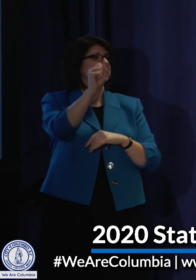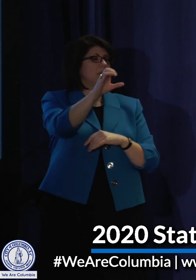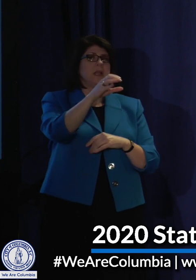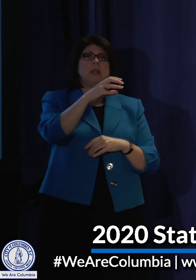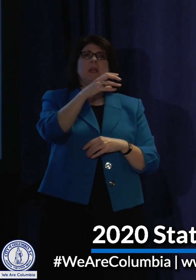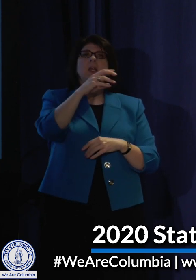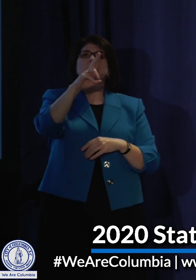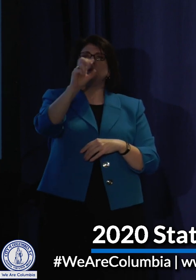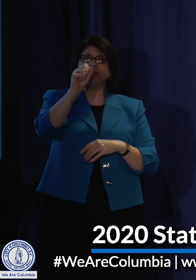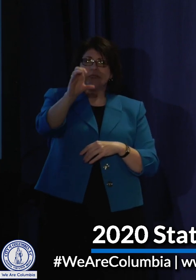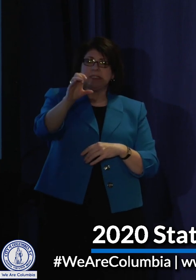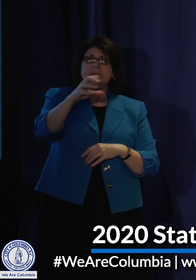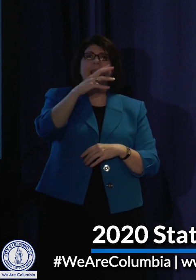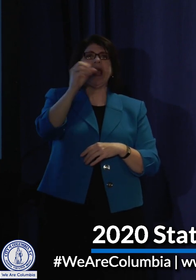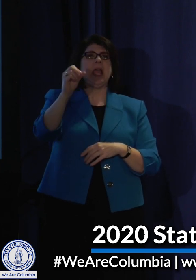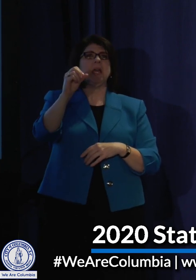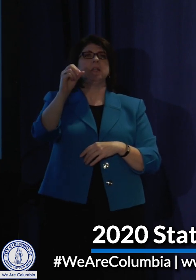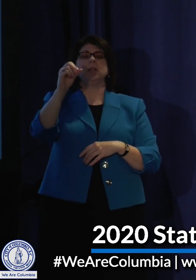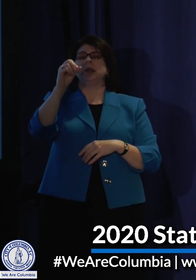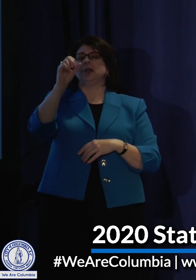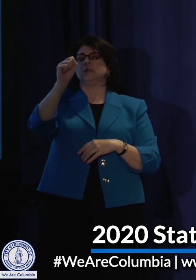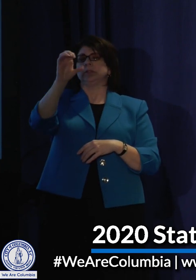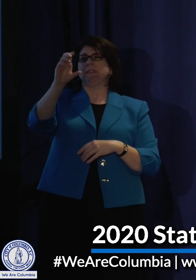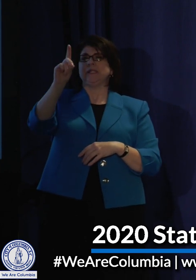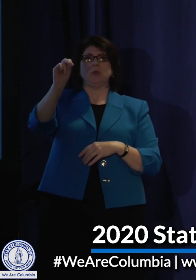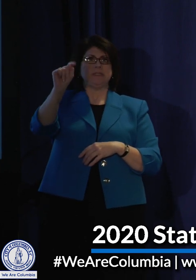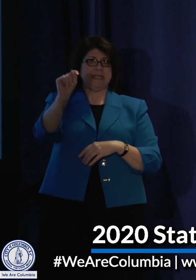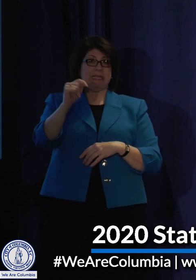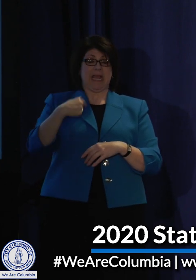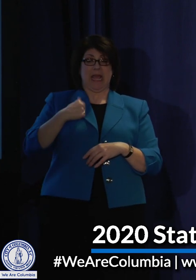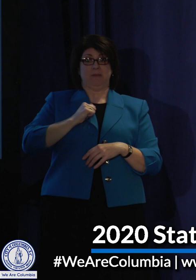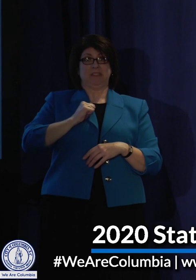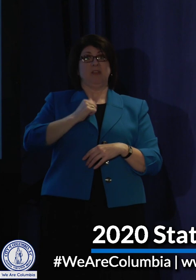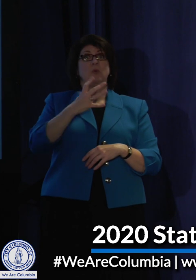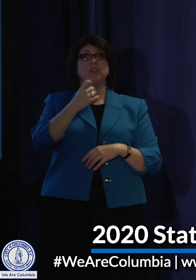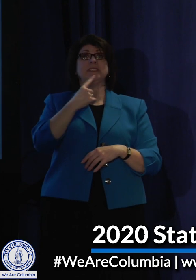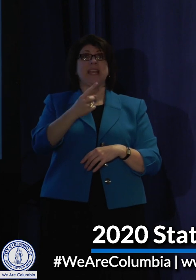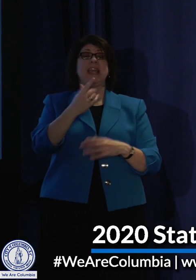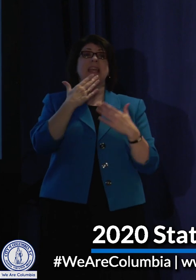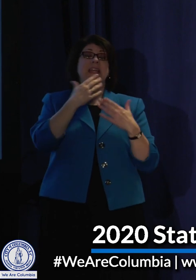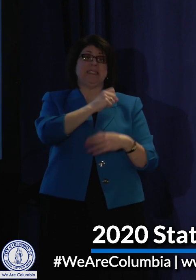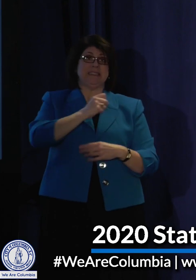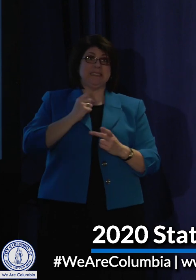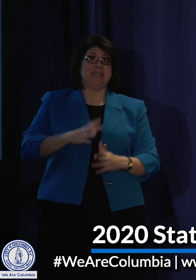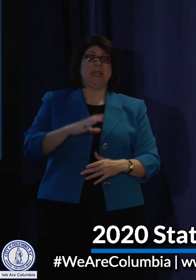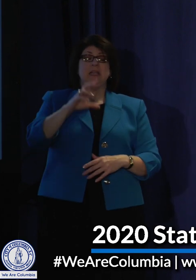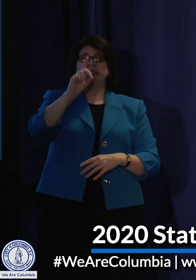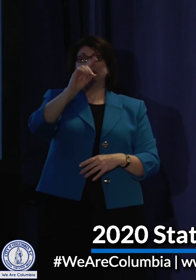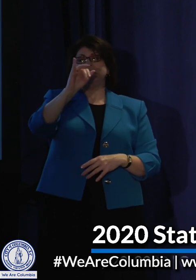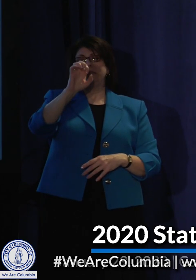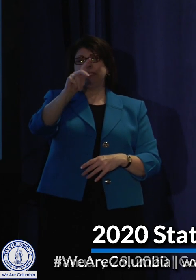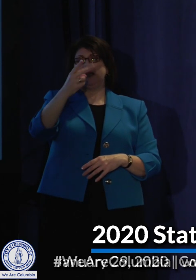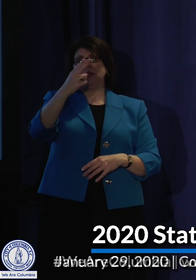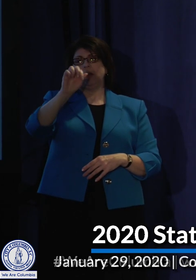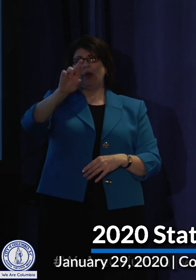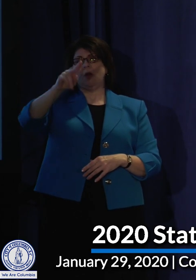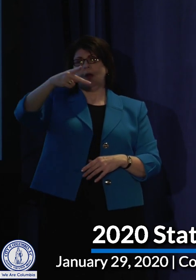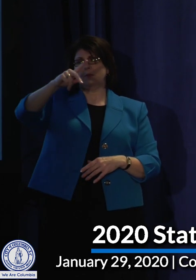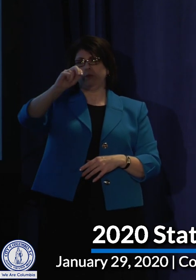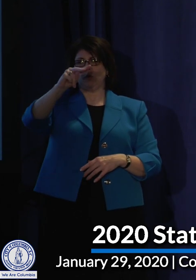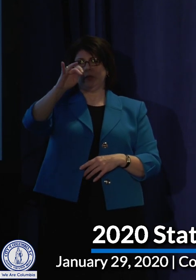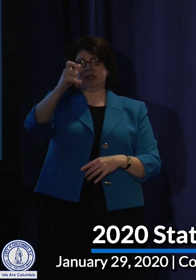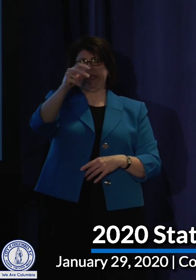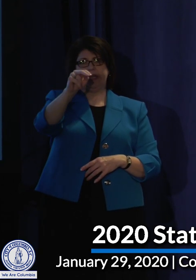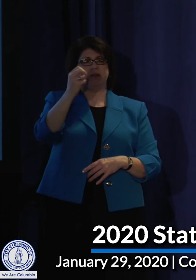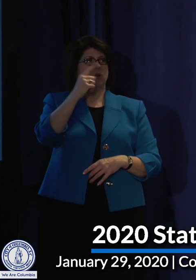Carolina, USC, and South Carolina DOT. I do want to give a personal thanks to State Senator Dick Harpootlian and the University of South Carolina for